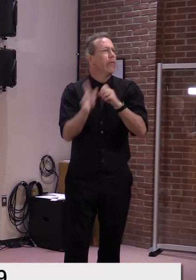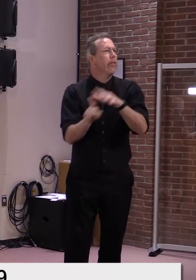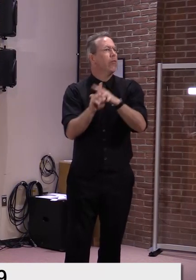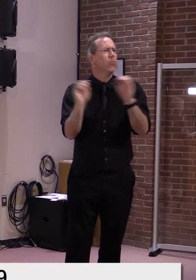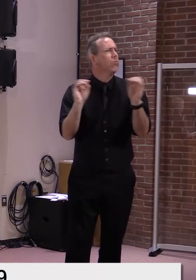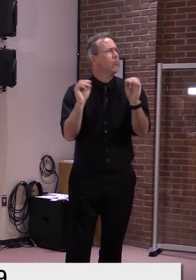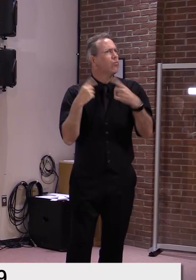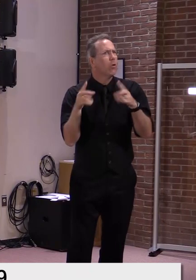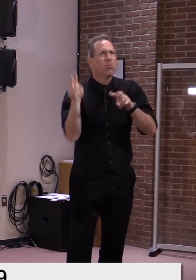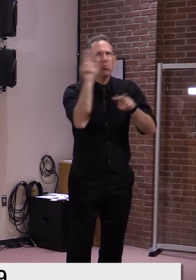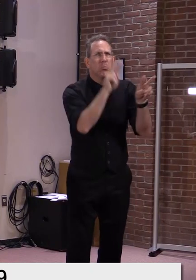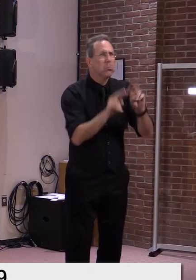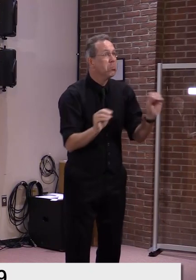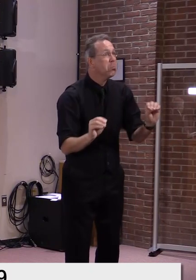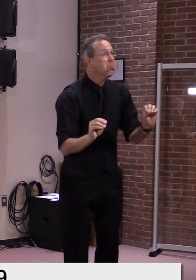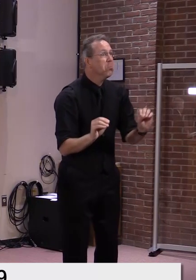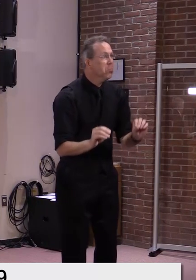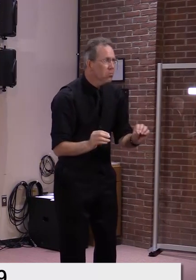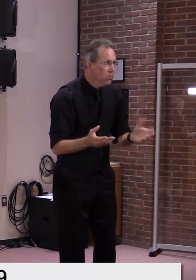inmates that had